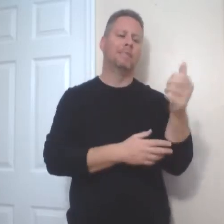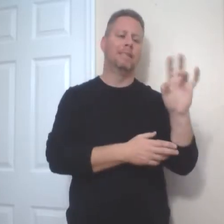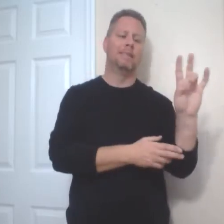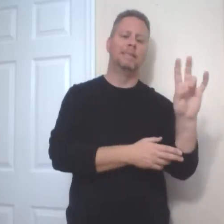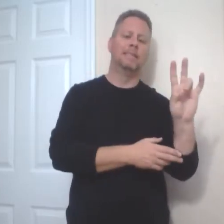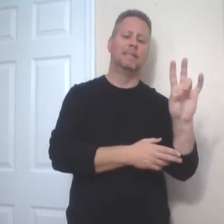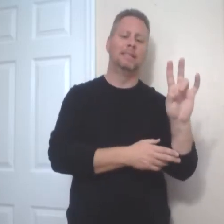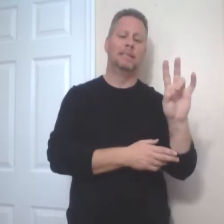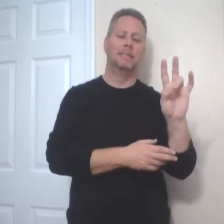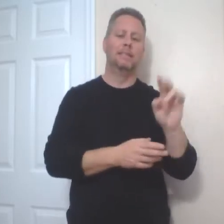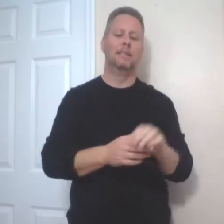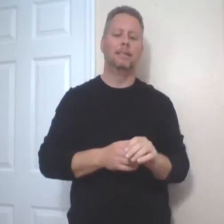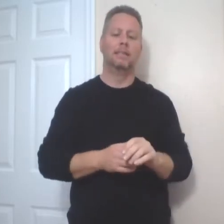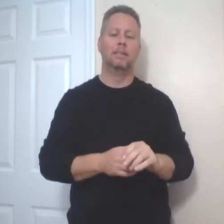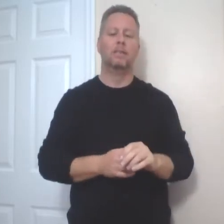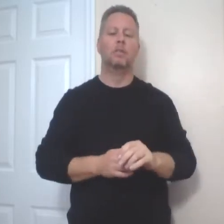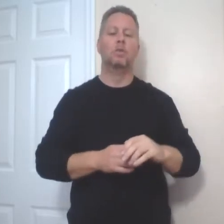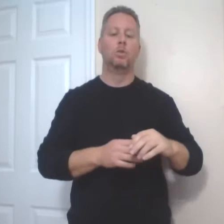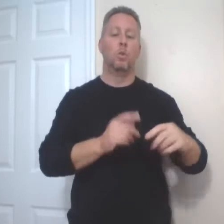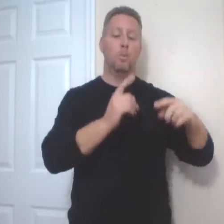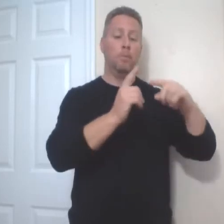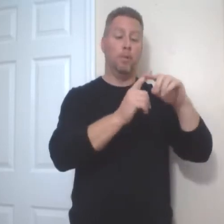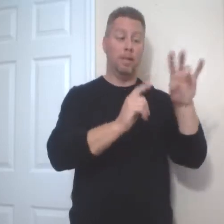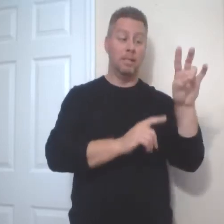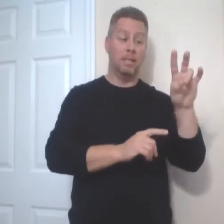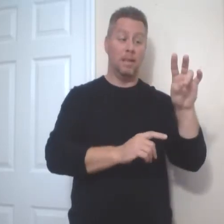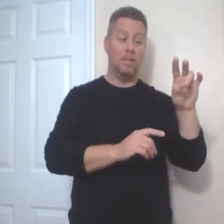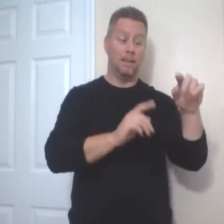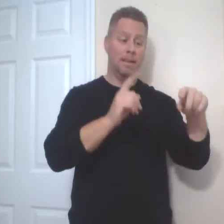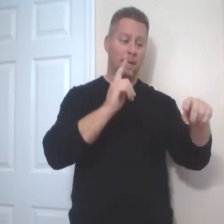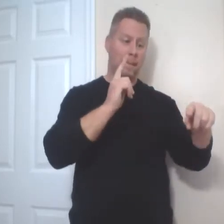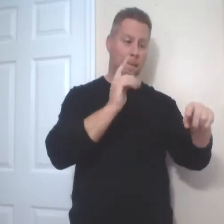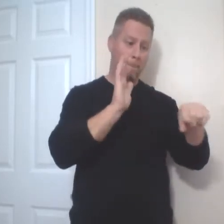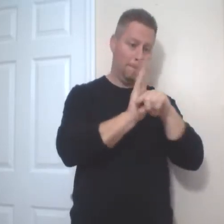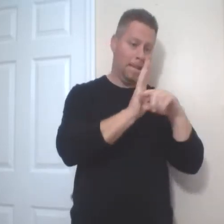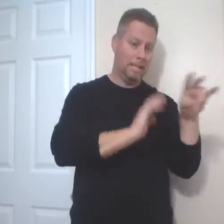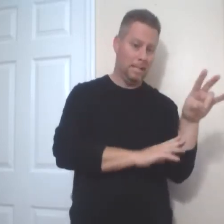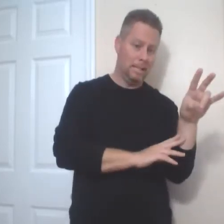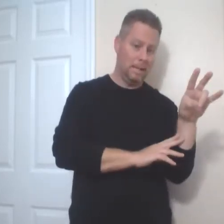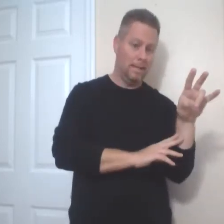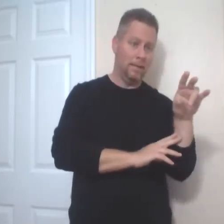that's going to be a minus 7 on the right side. So keep your equation balanced.